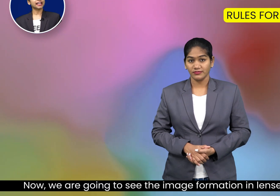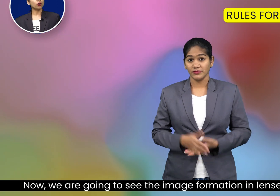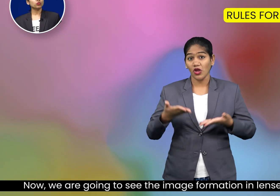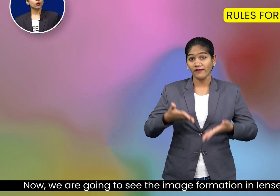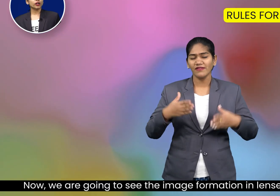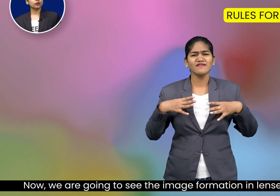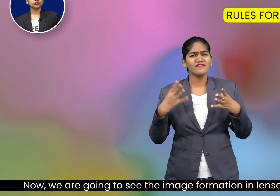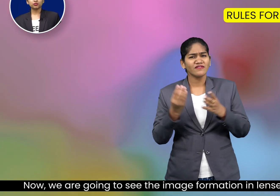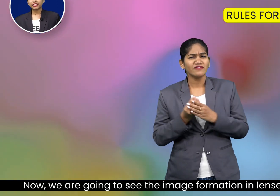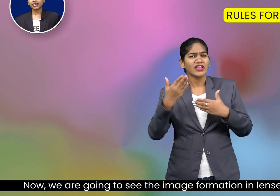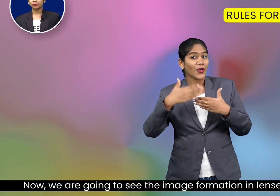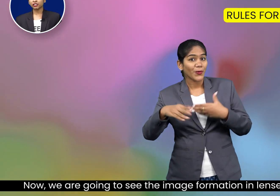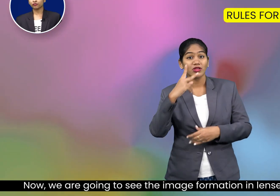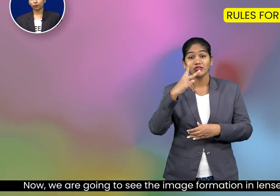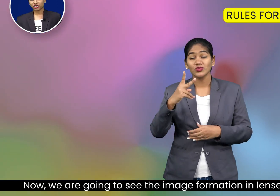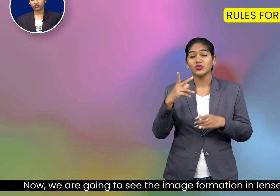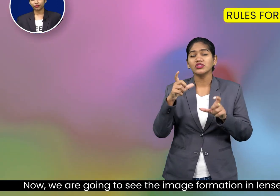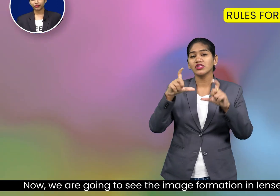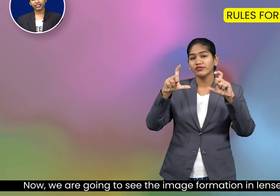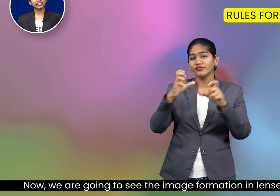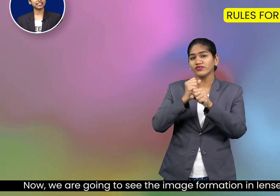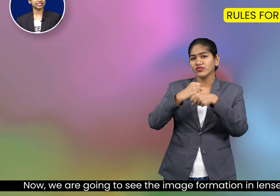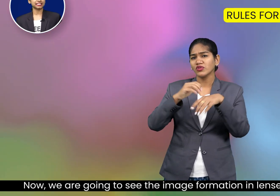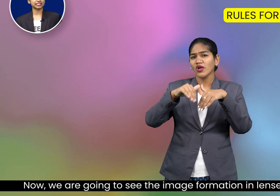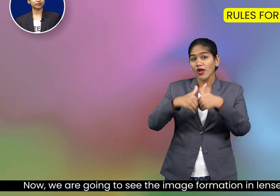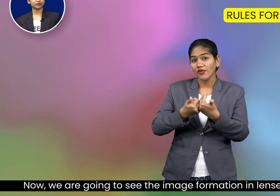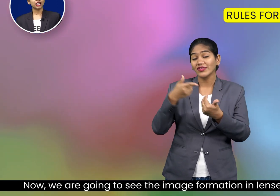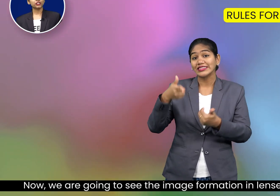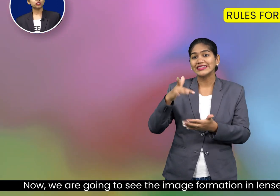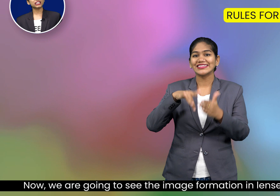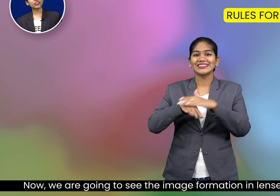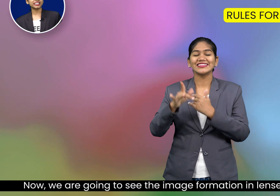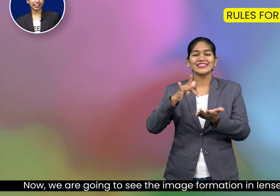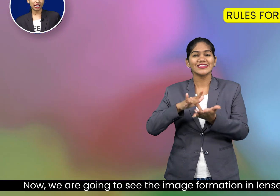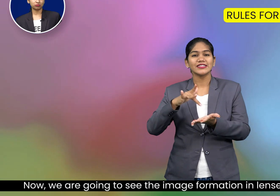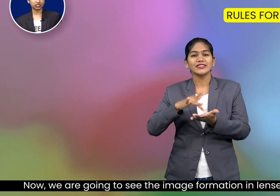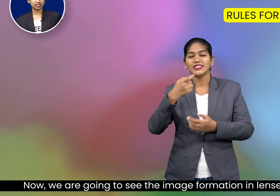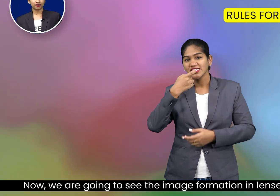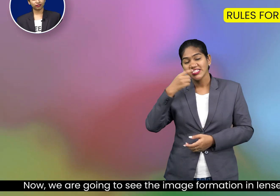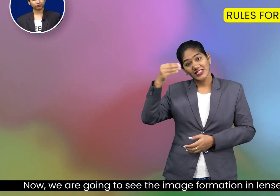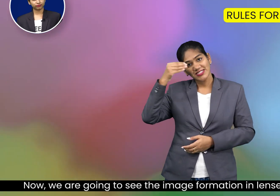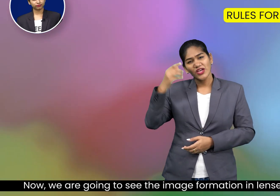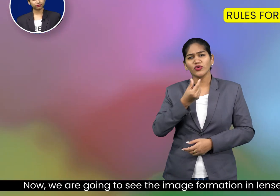Now, we are going to see the image formation in lenses using ray diagrams.